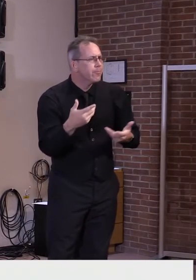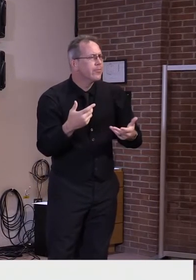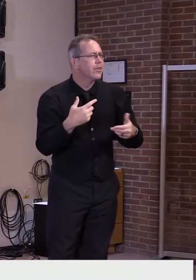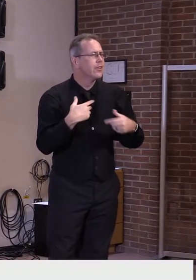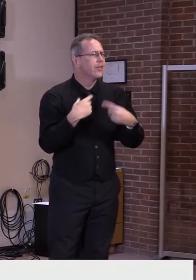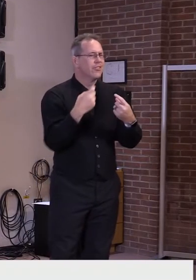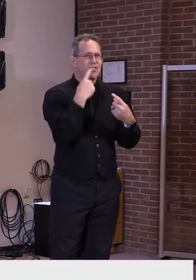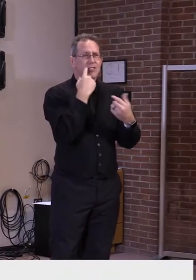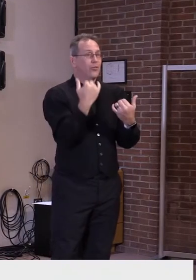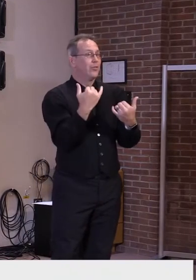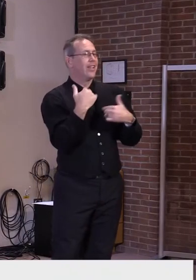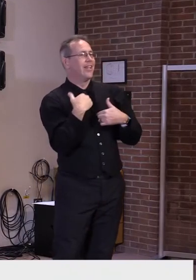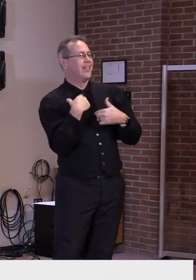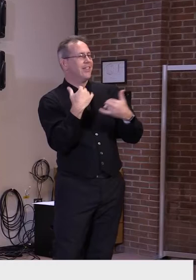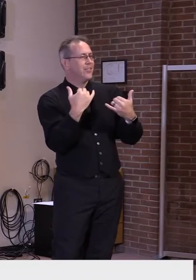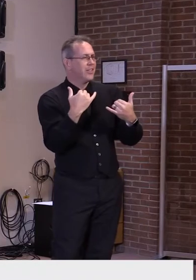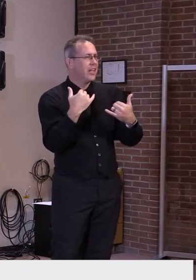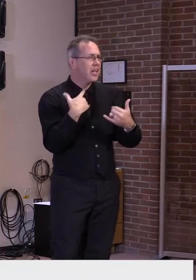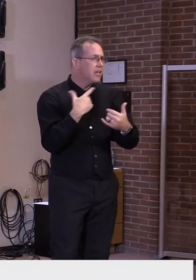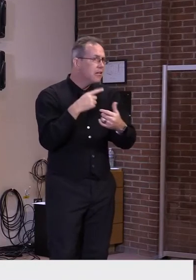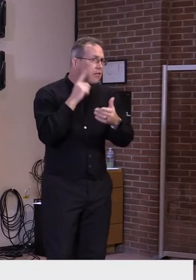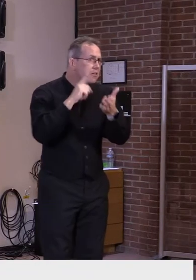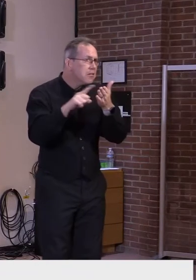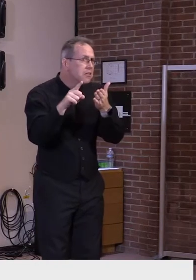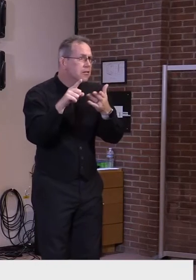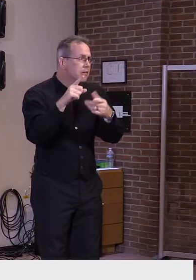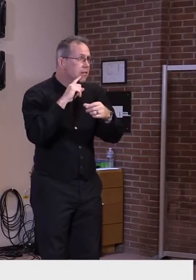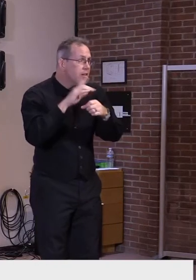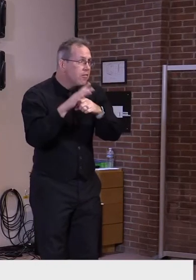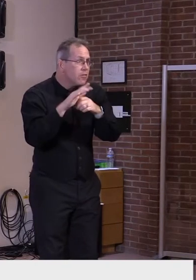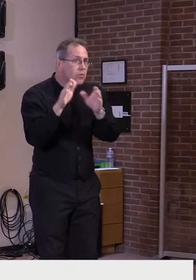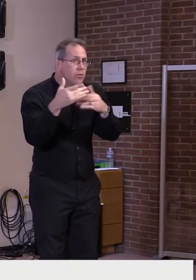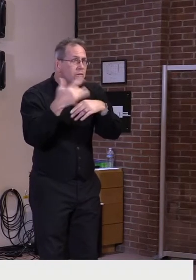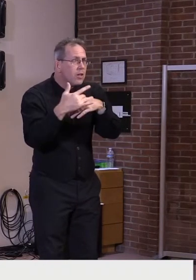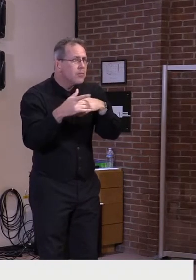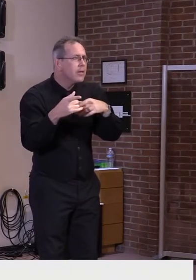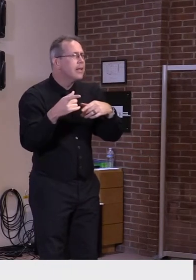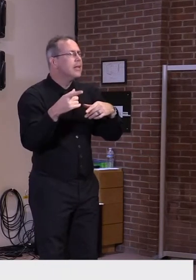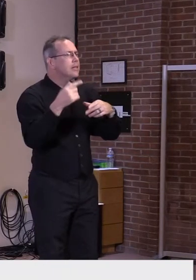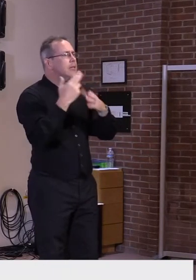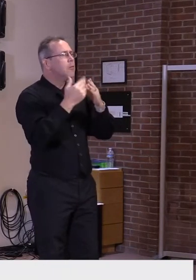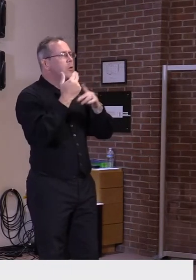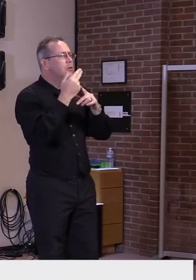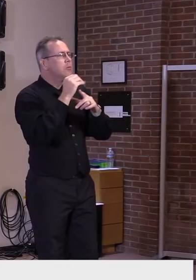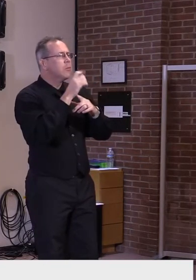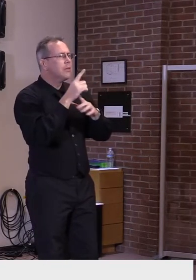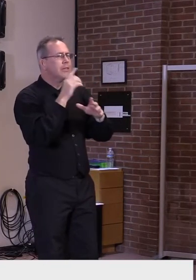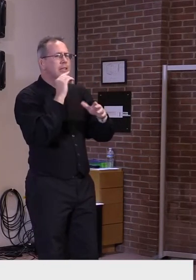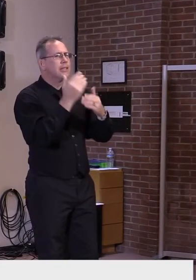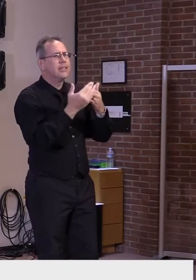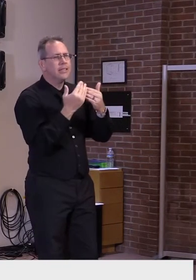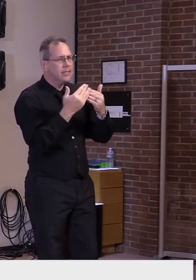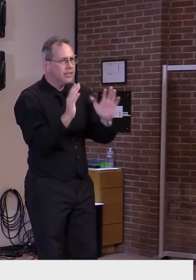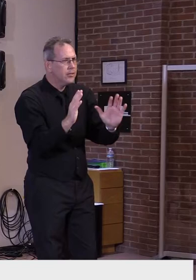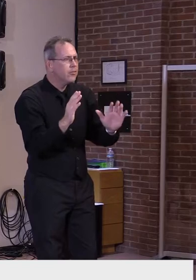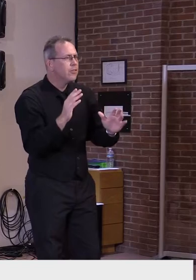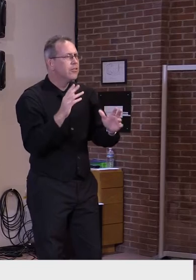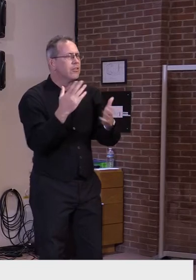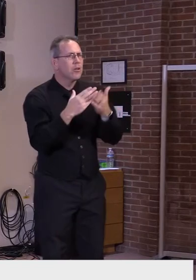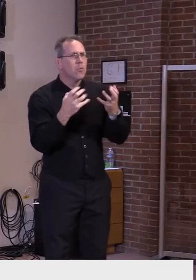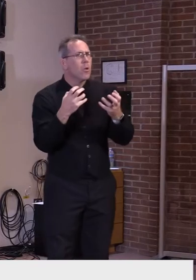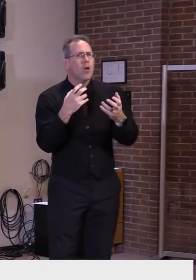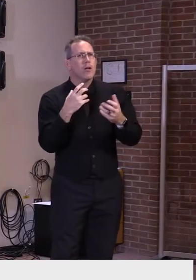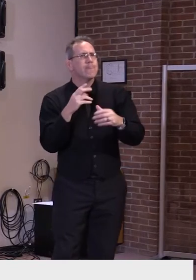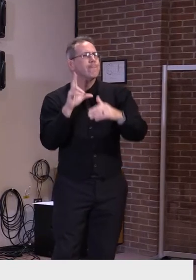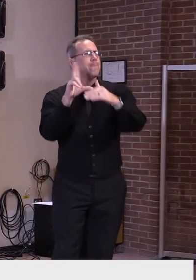today. But I know we've had challenges. I know that we've had people that want to come into the program that qualify for that